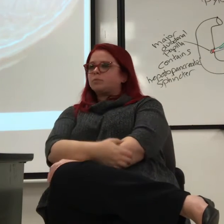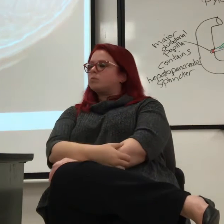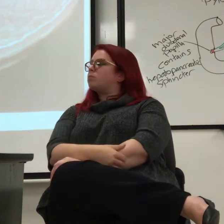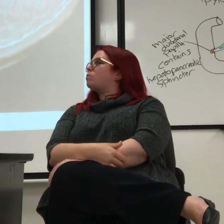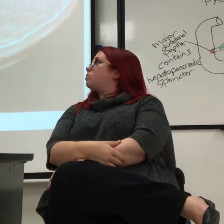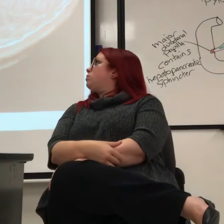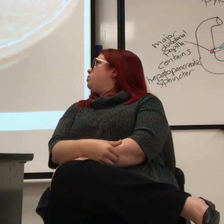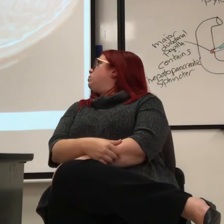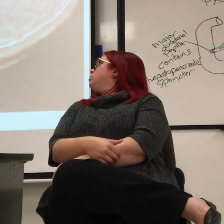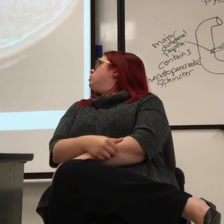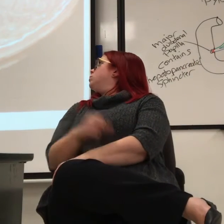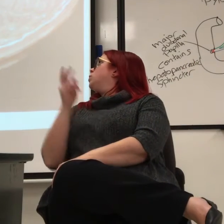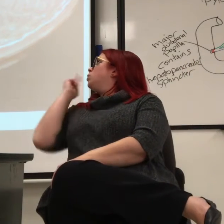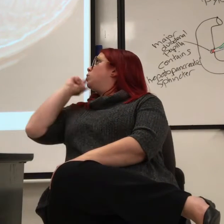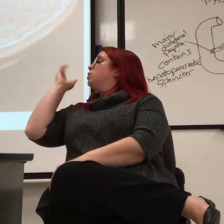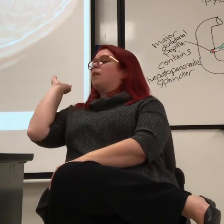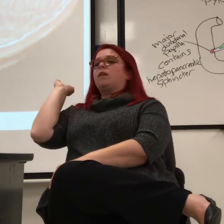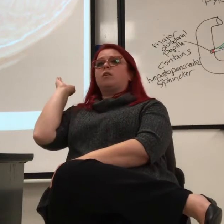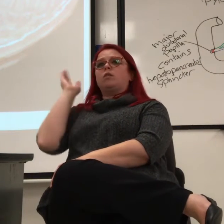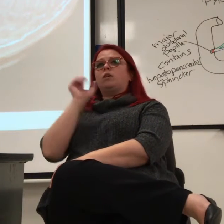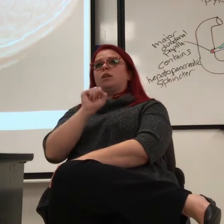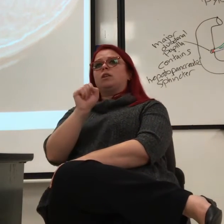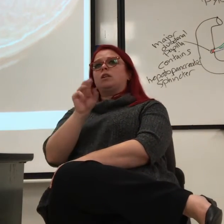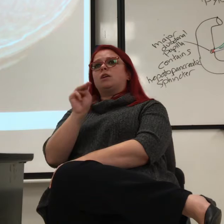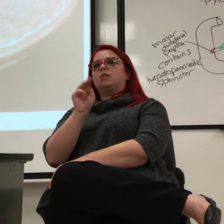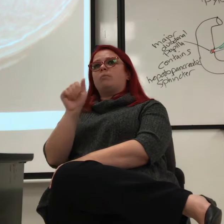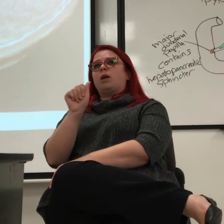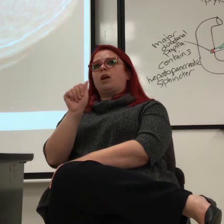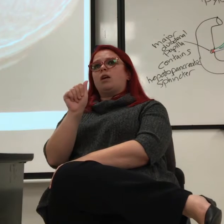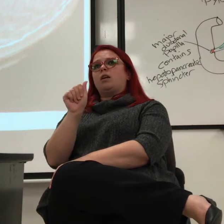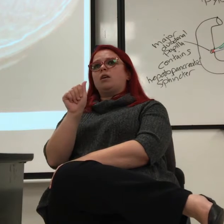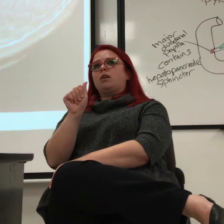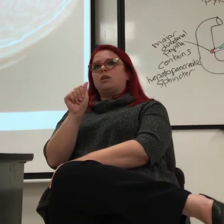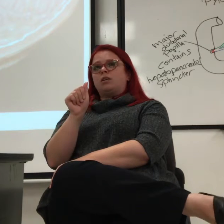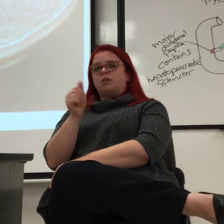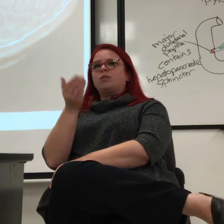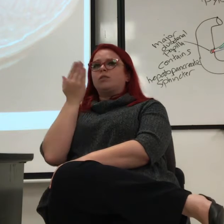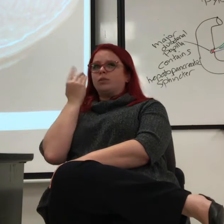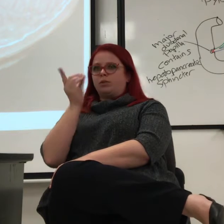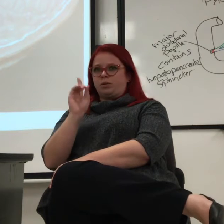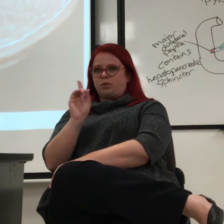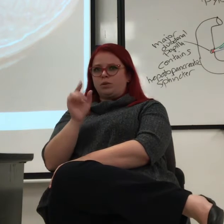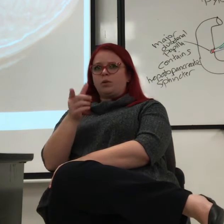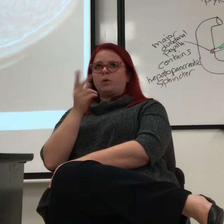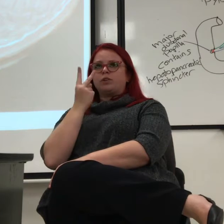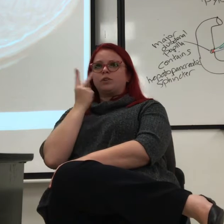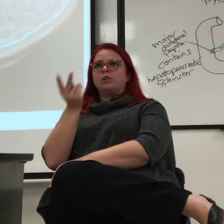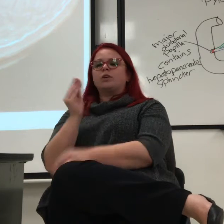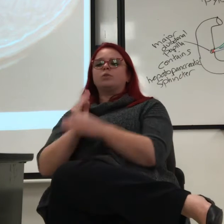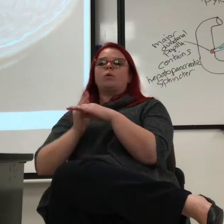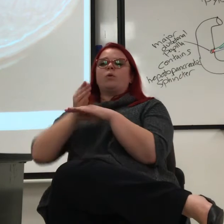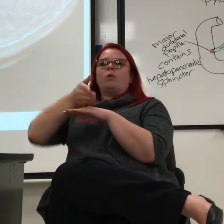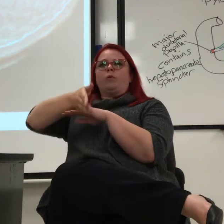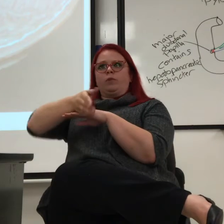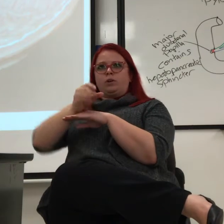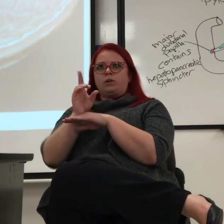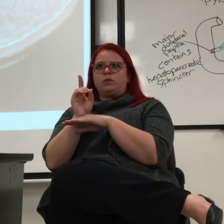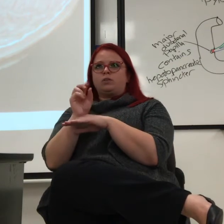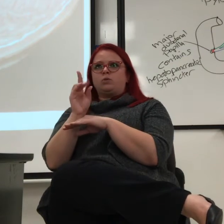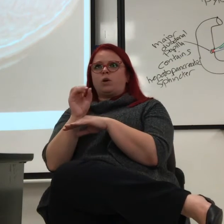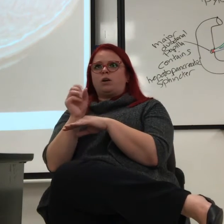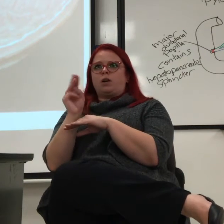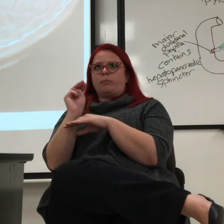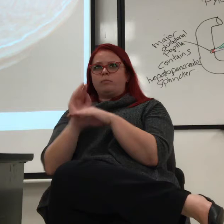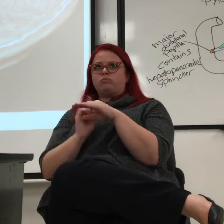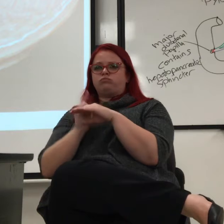All right, so you see it there, SMA. You know where to look. It goes over duodenum.